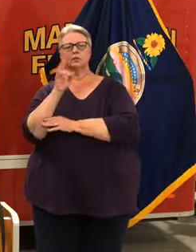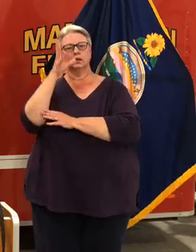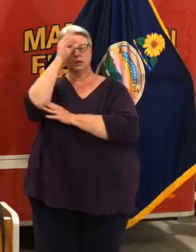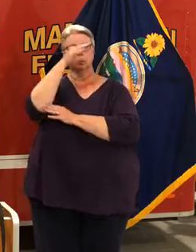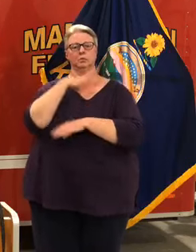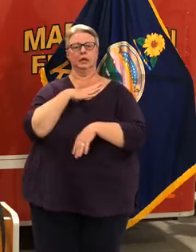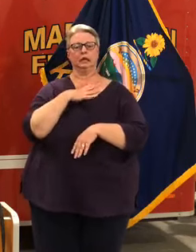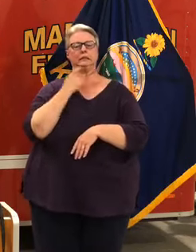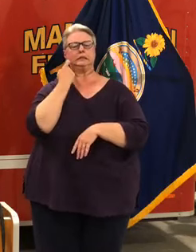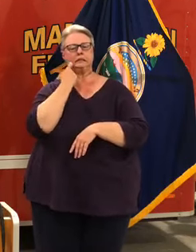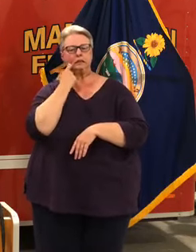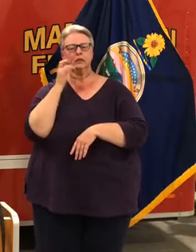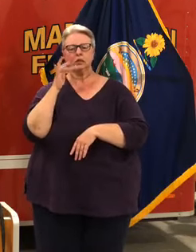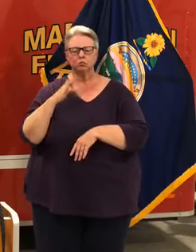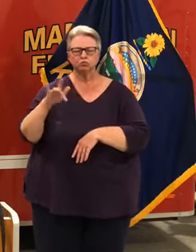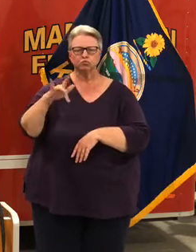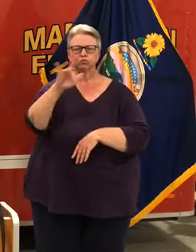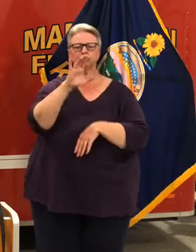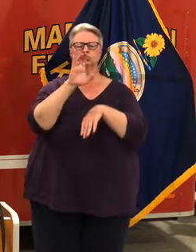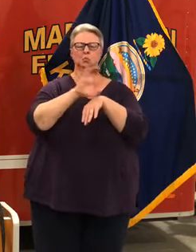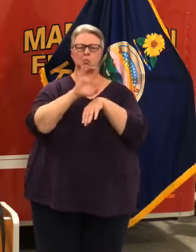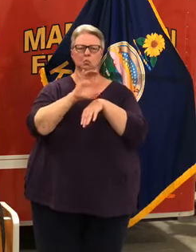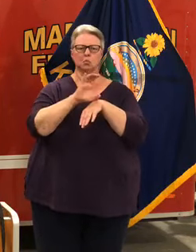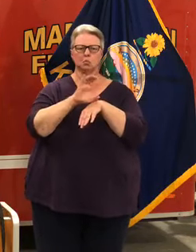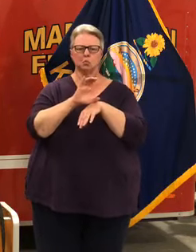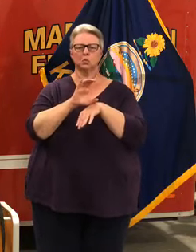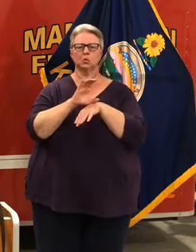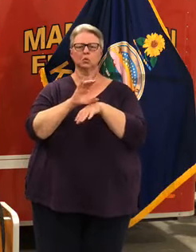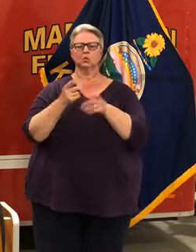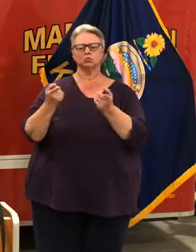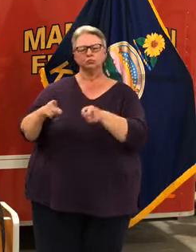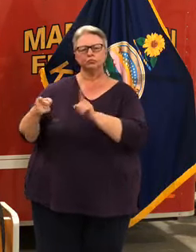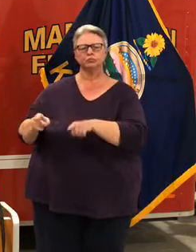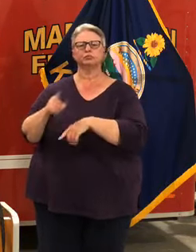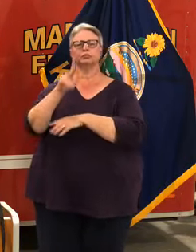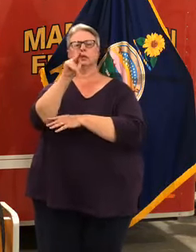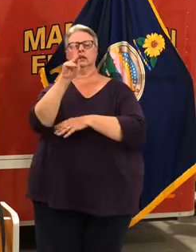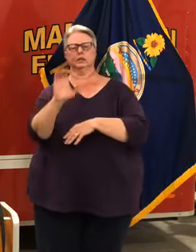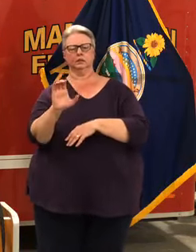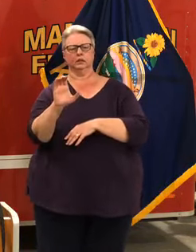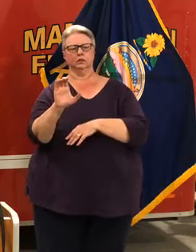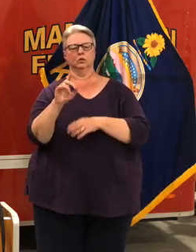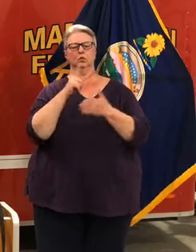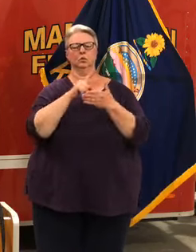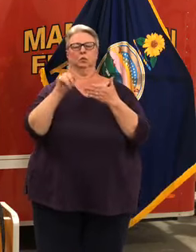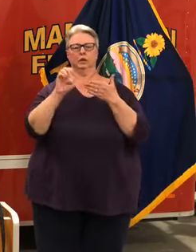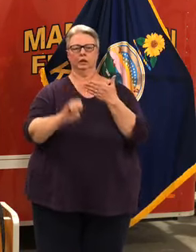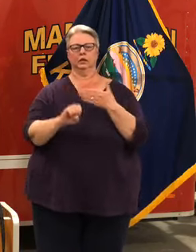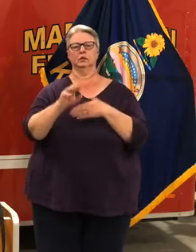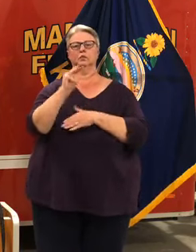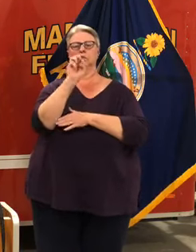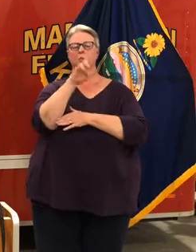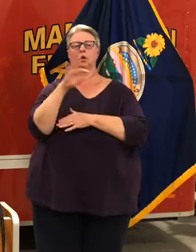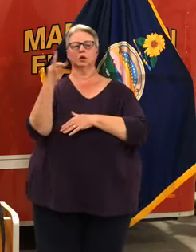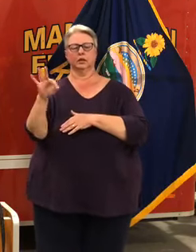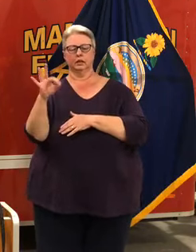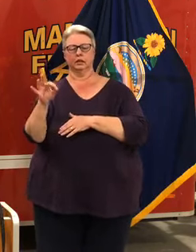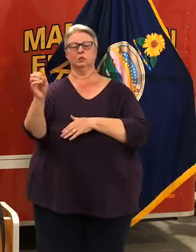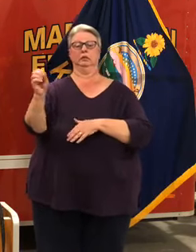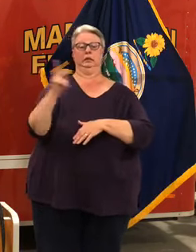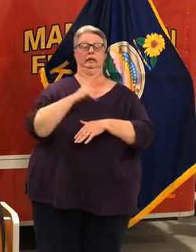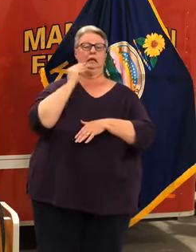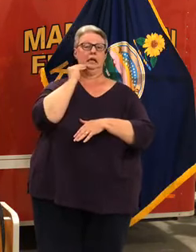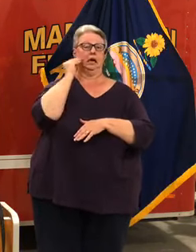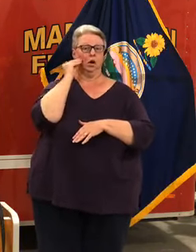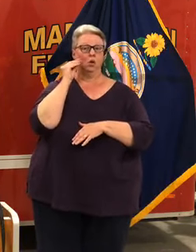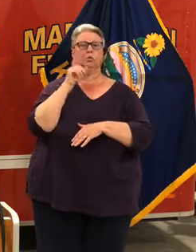recently traveled to a church function in Kansas City on the weekend of the 19th, returned home on the 20th,